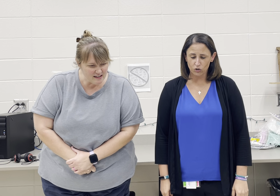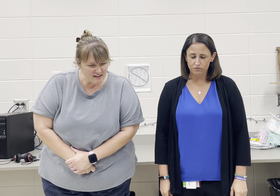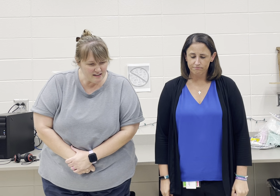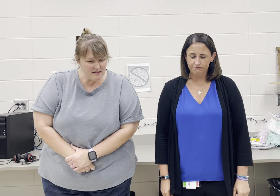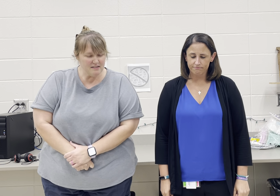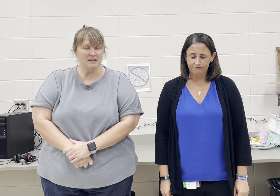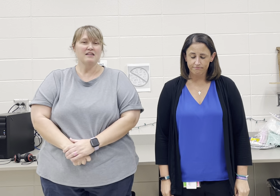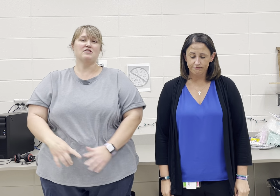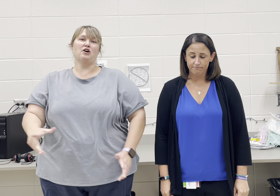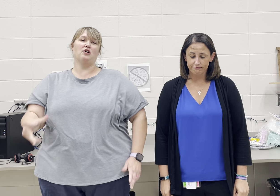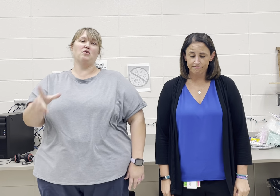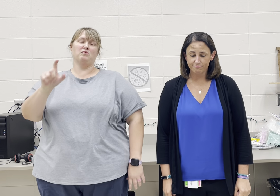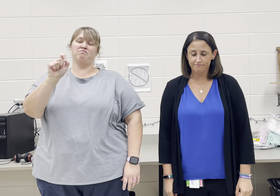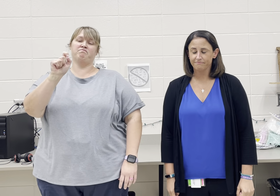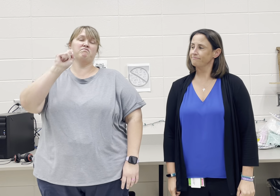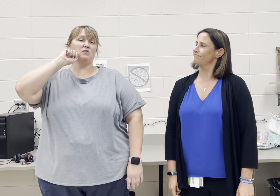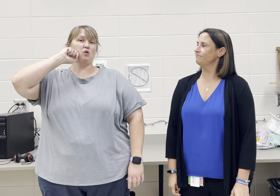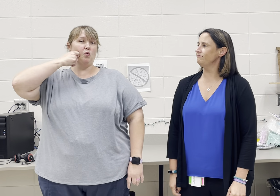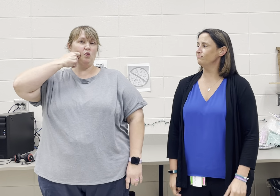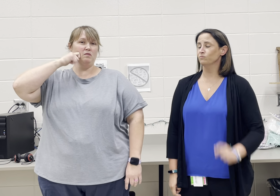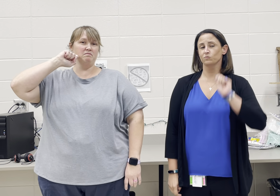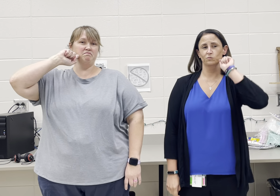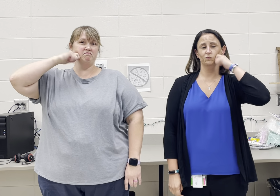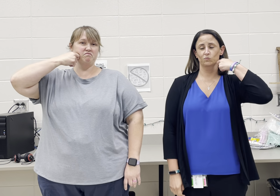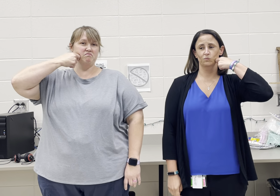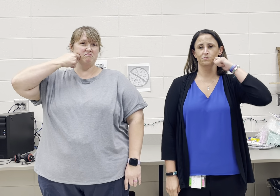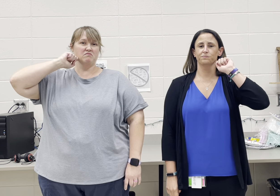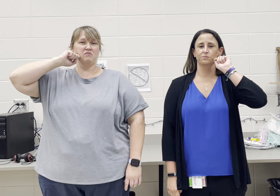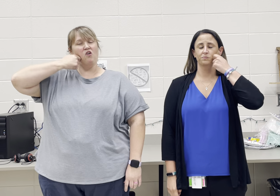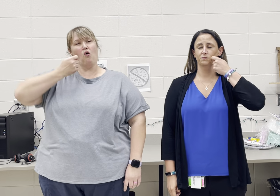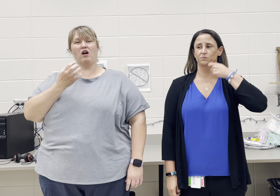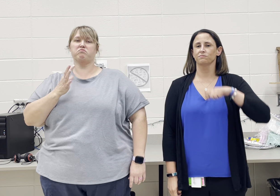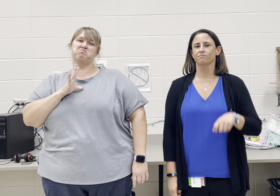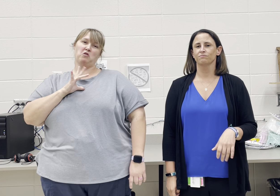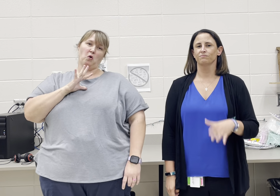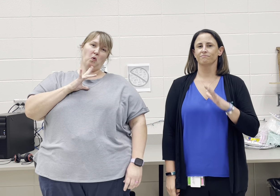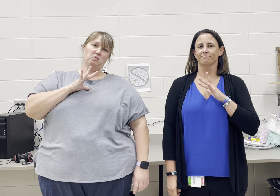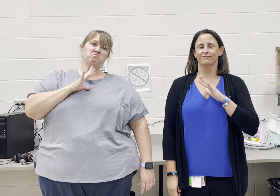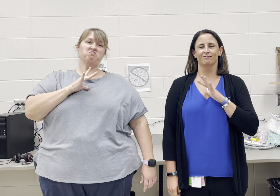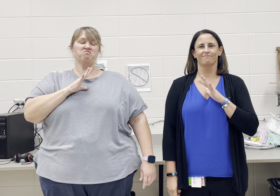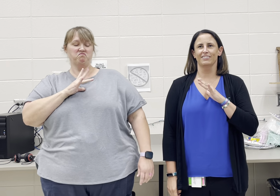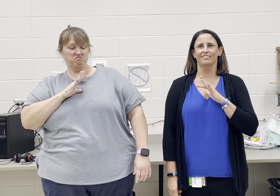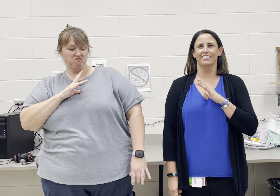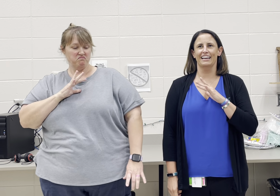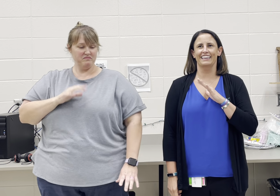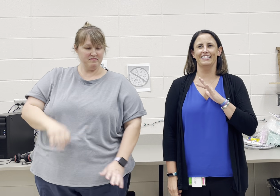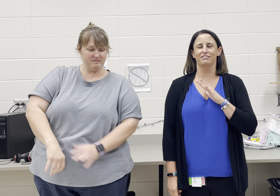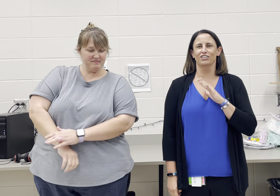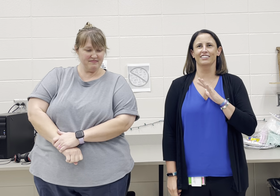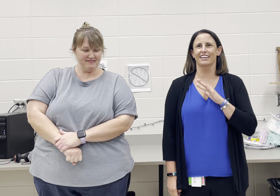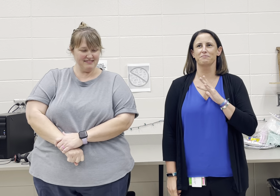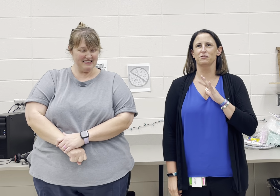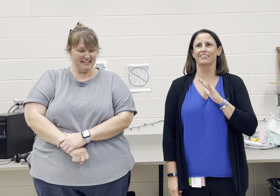Cool. So, cool or cool? I can't even look at the camera when I do